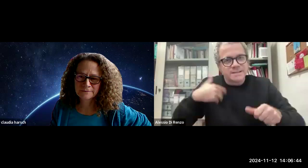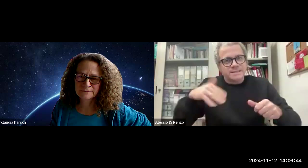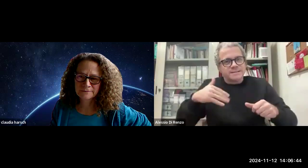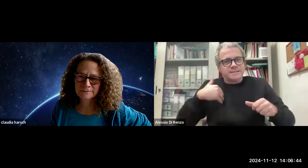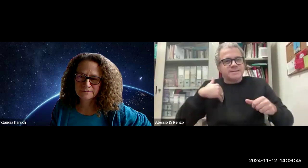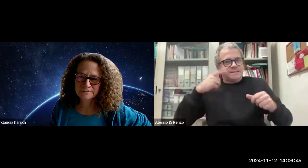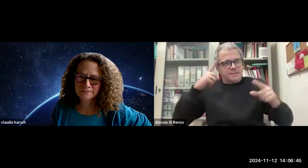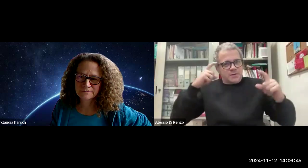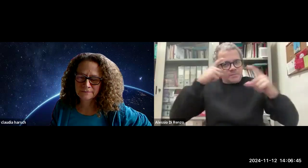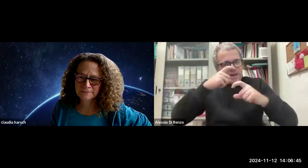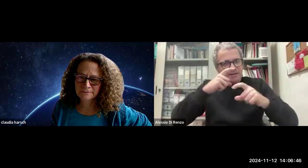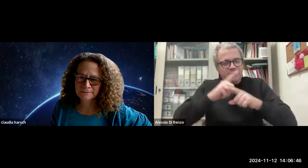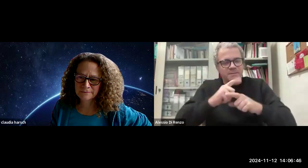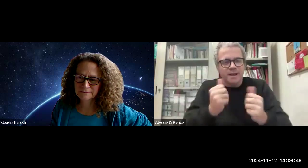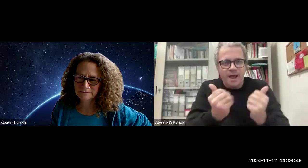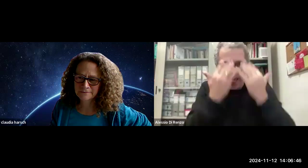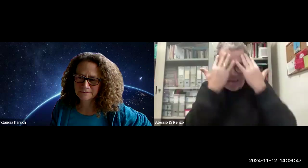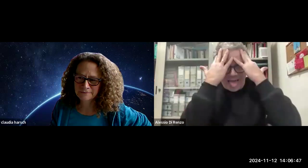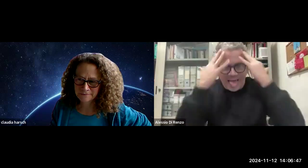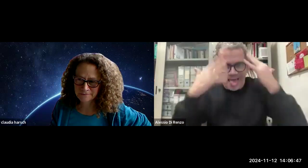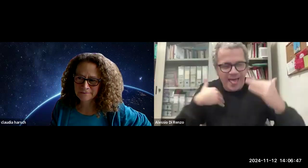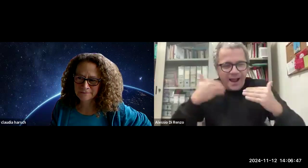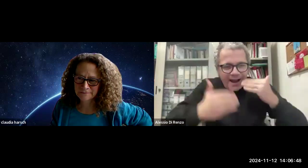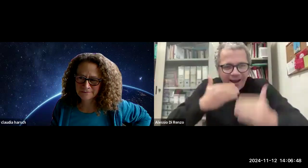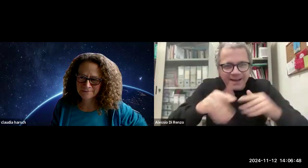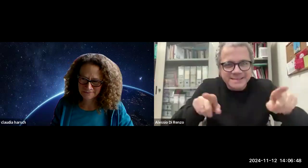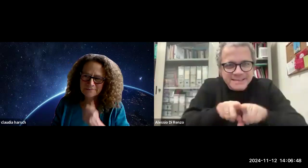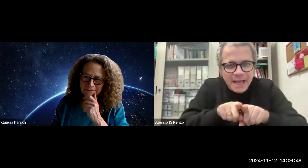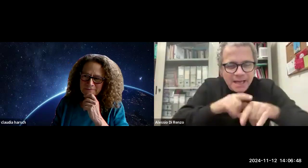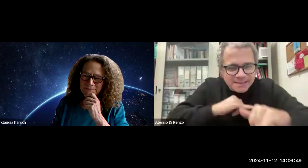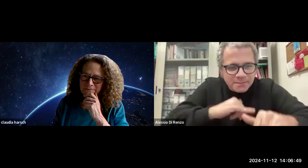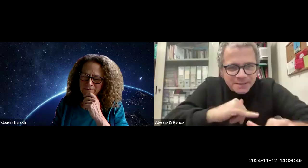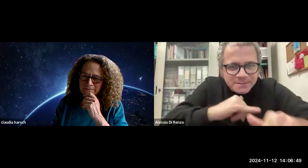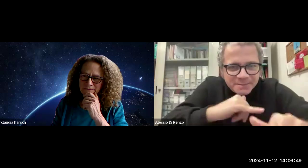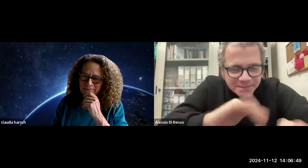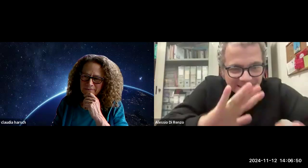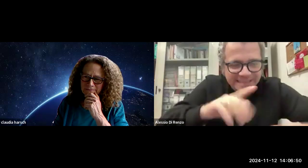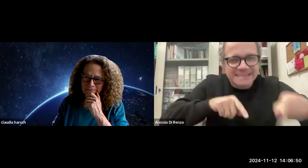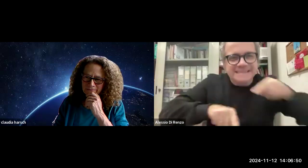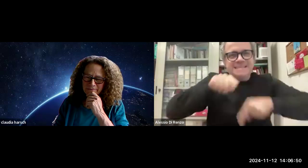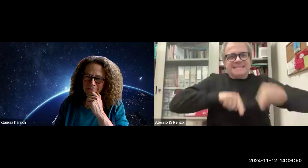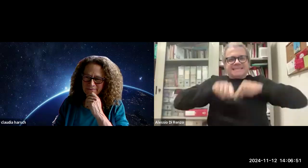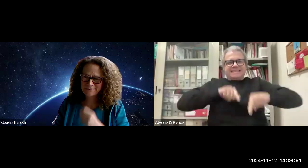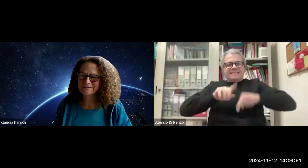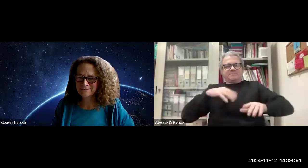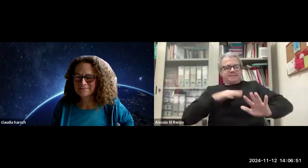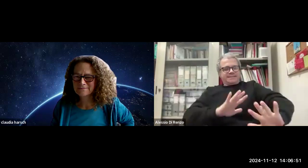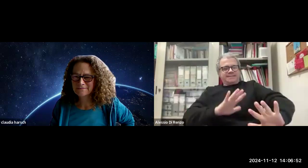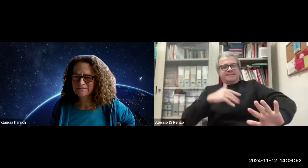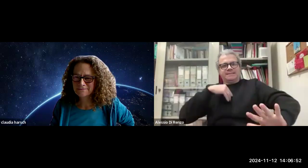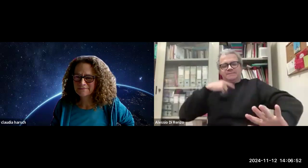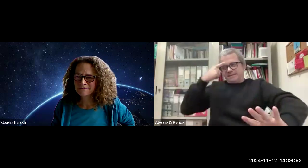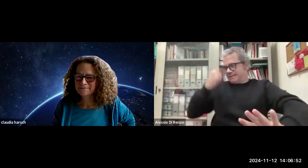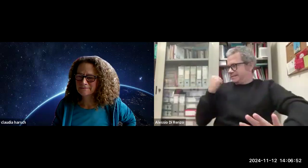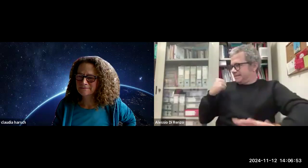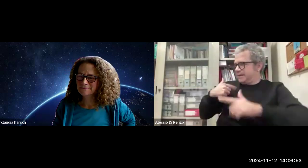you are giving us a process to go through or giving some ideas, and it's indeed a very complicated process.